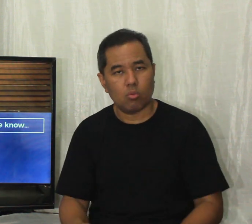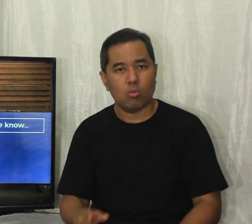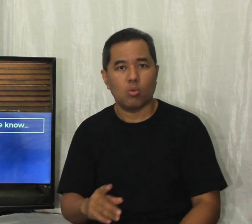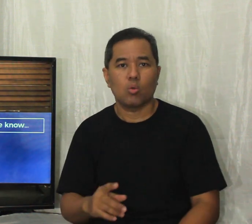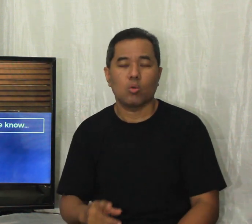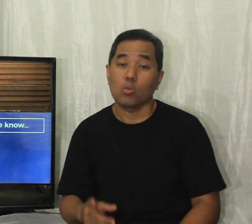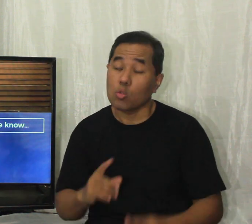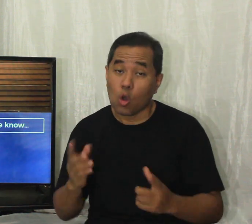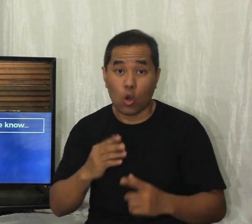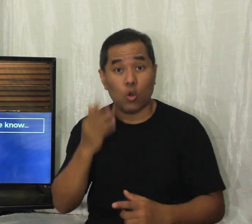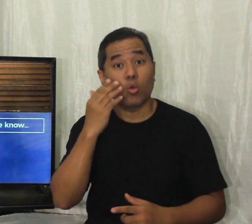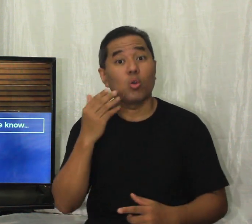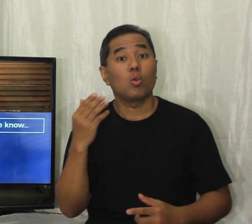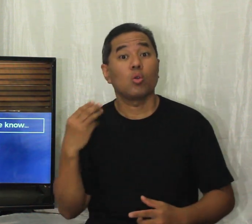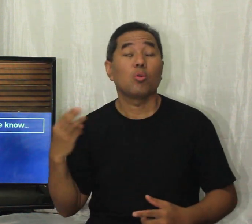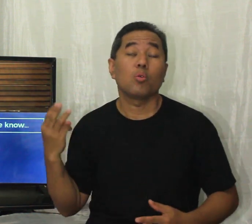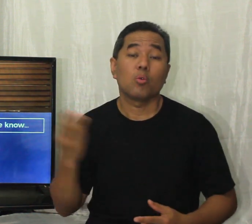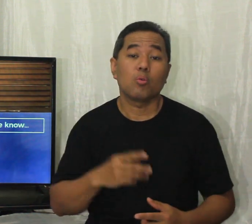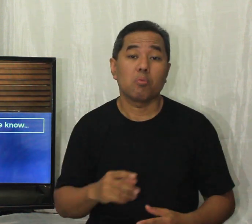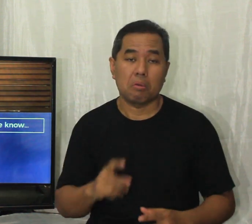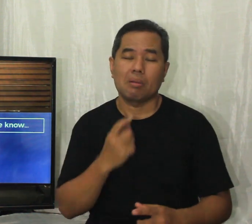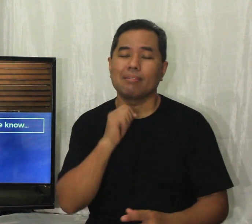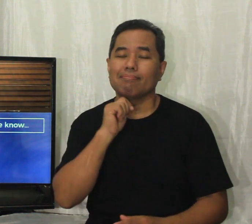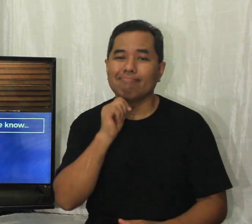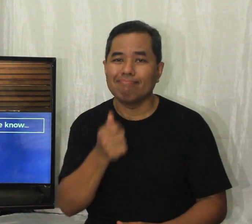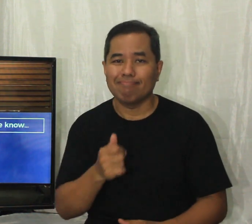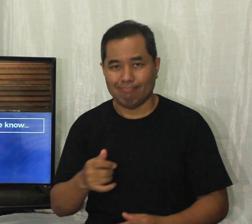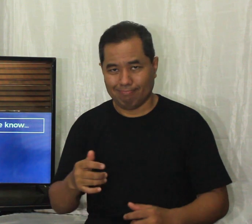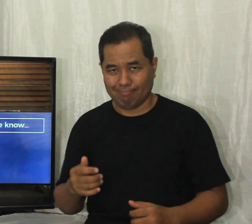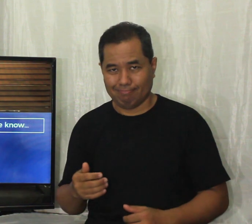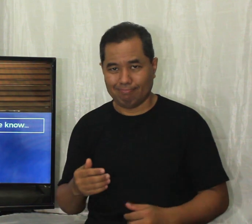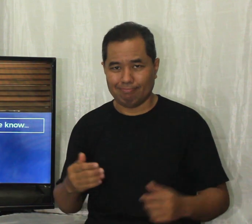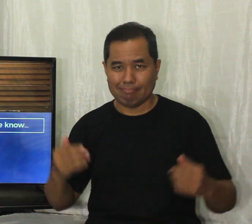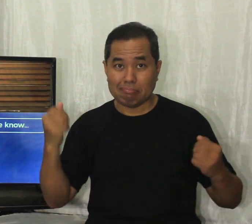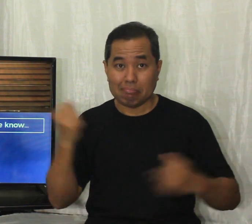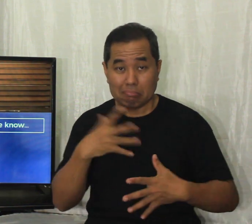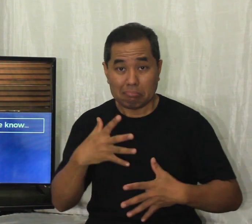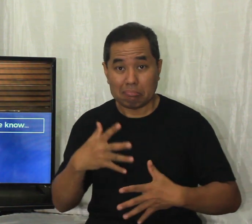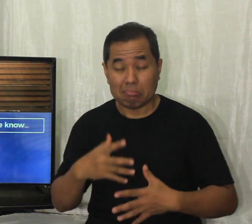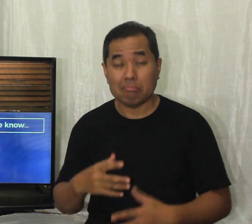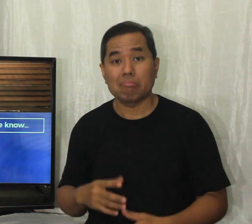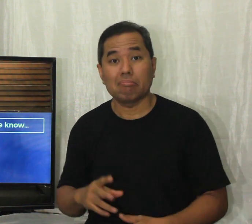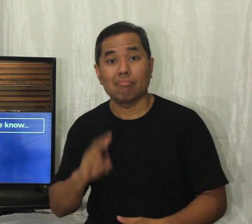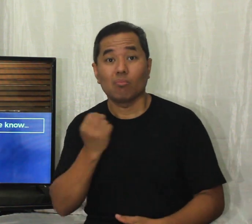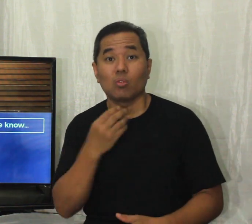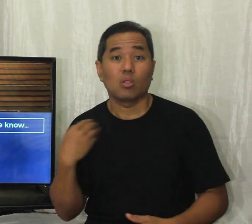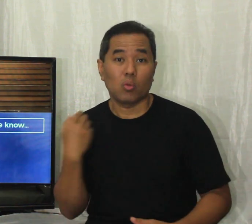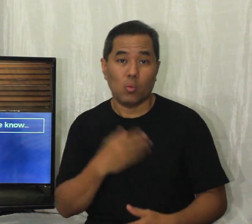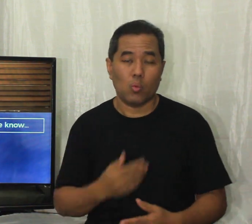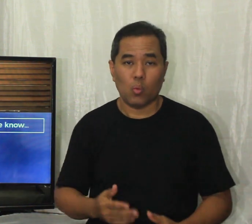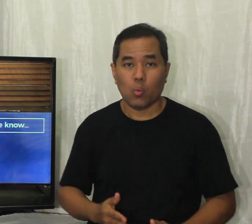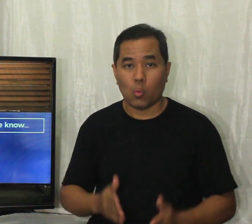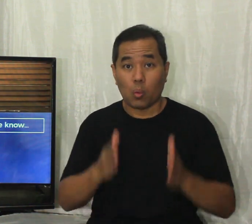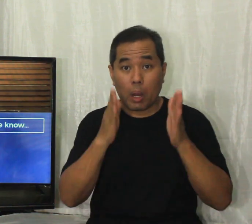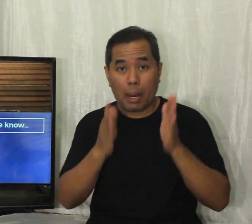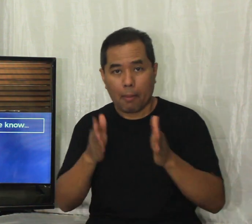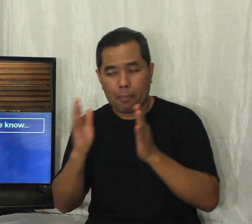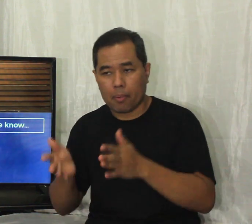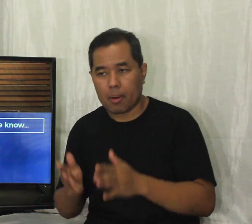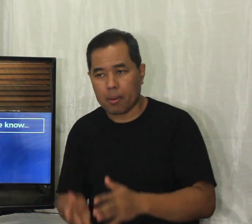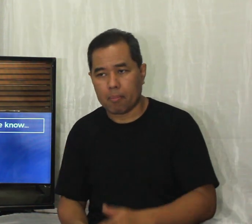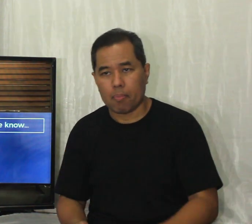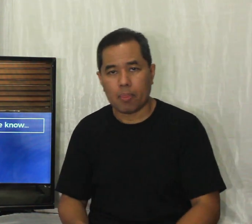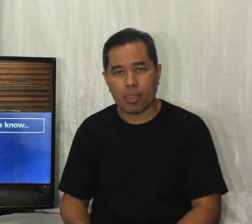there are things you don't know today and it's causing you panic, can I encourage you to go to the Word? Because Jesus has already said things in